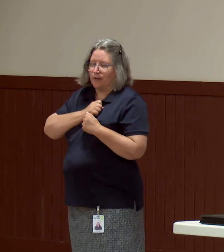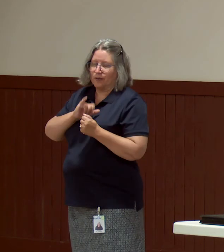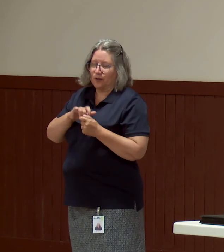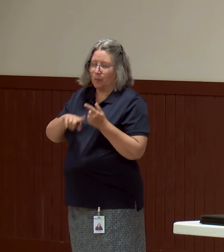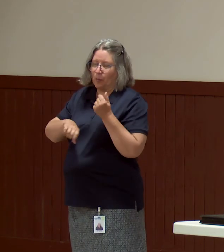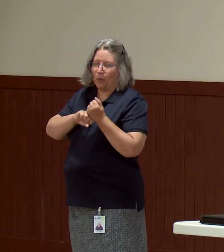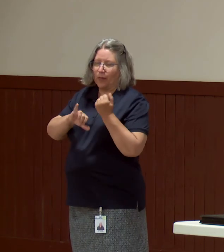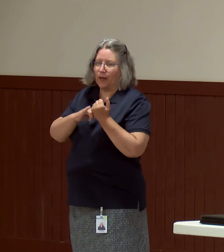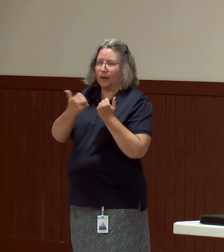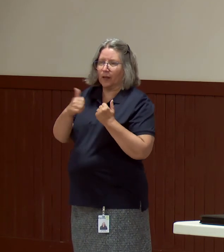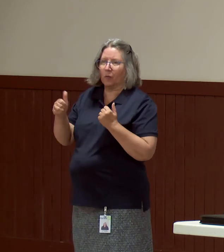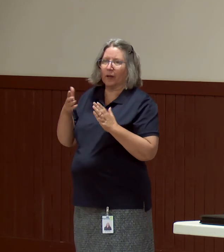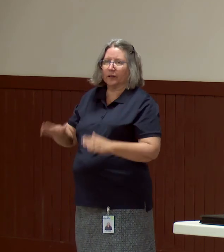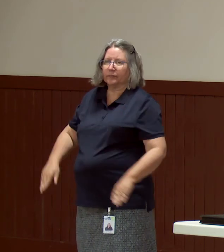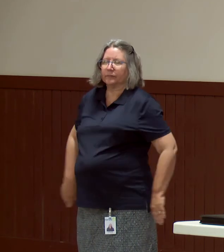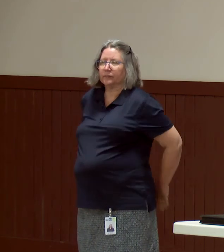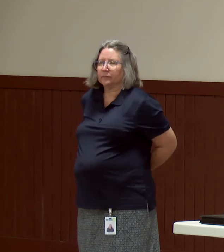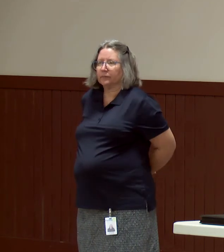So.